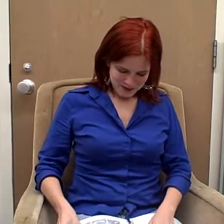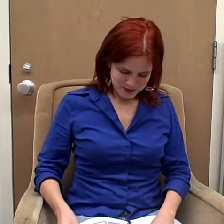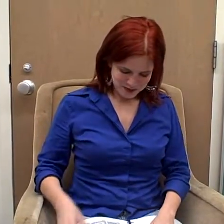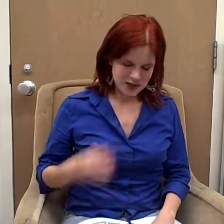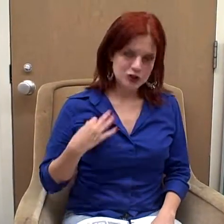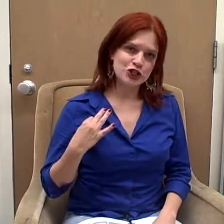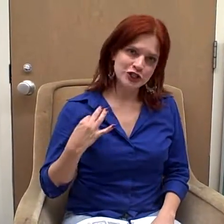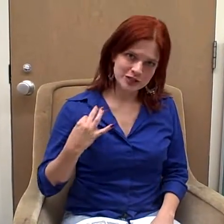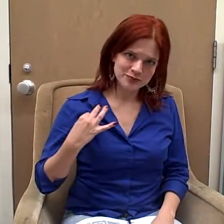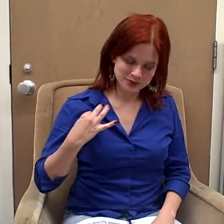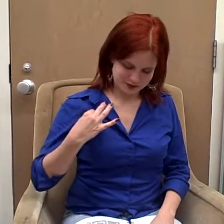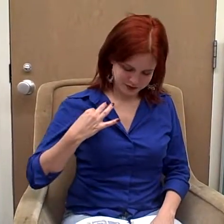Shirt.